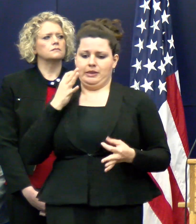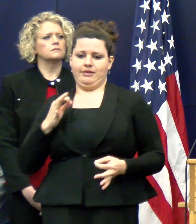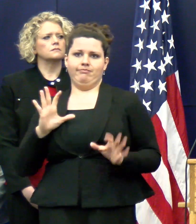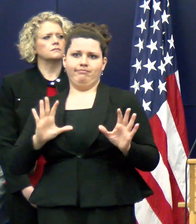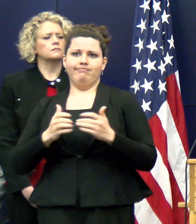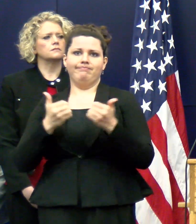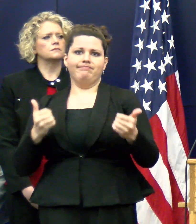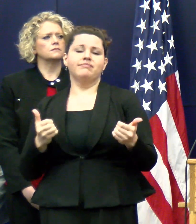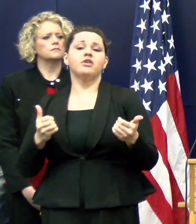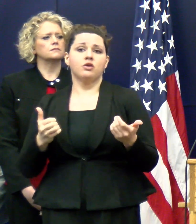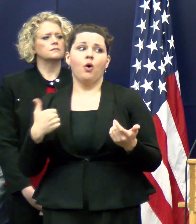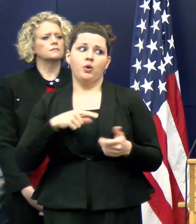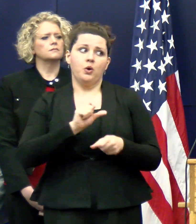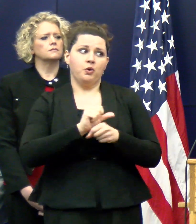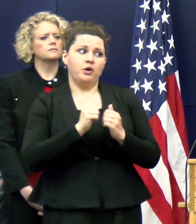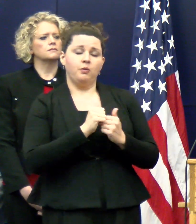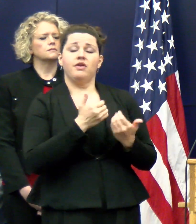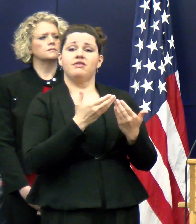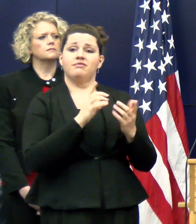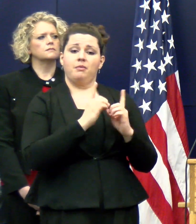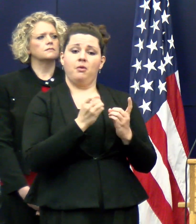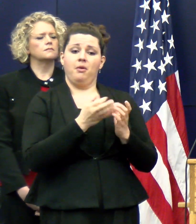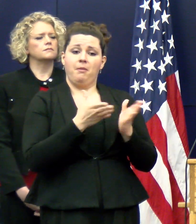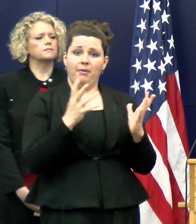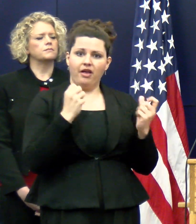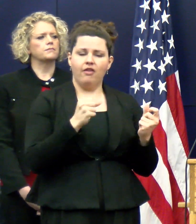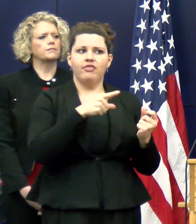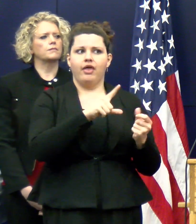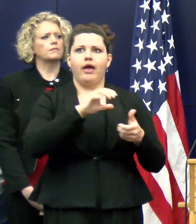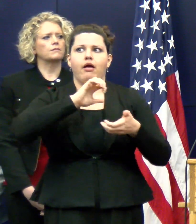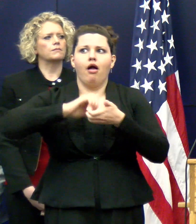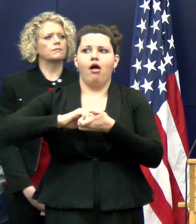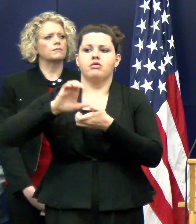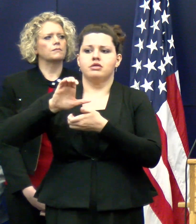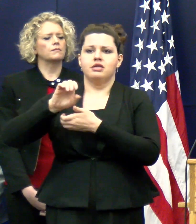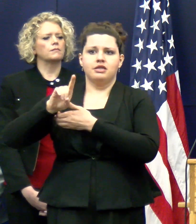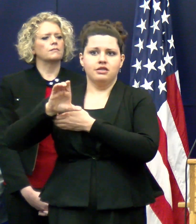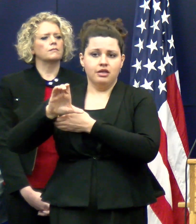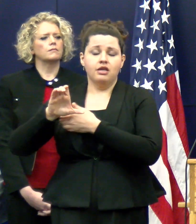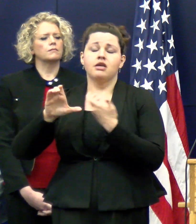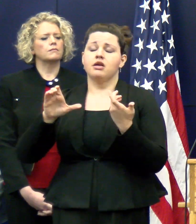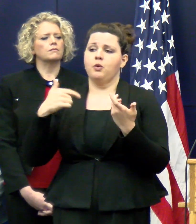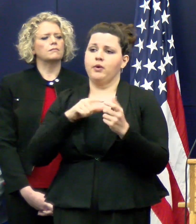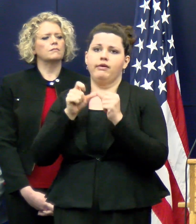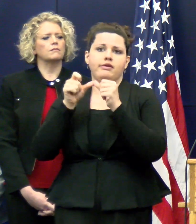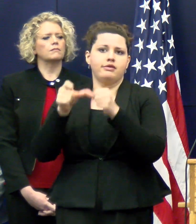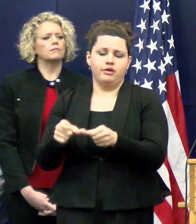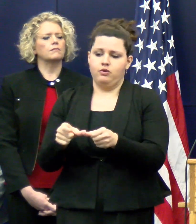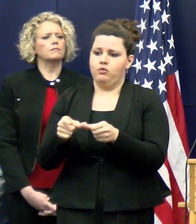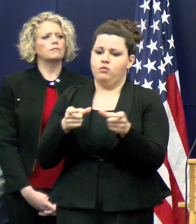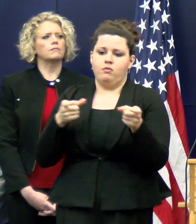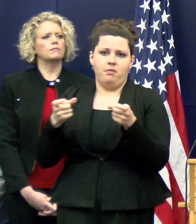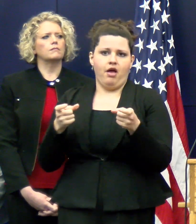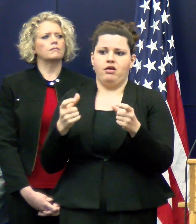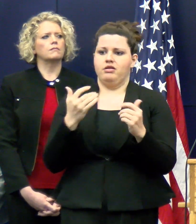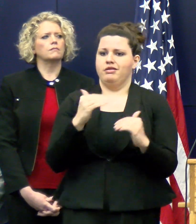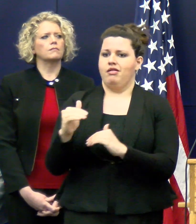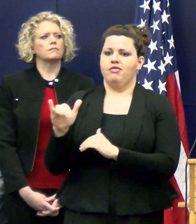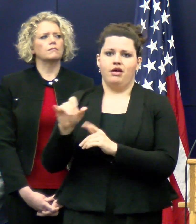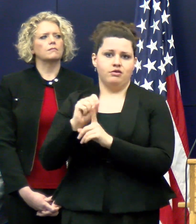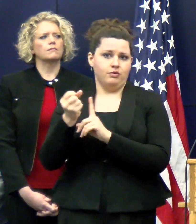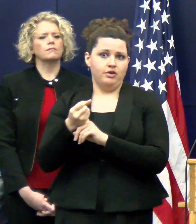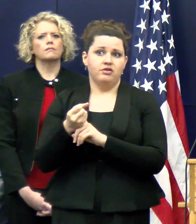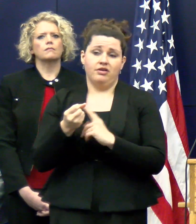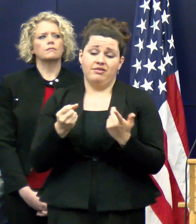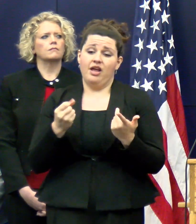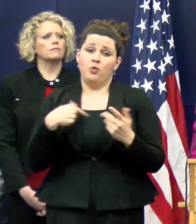Public Health, who's working closely with the CDC, and we'll continue to manage and mitigate the situation based on the data